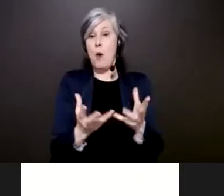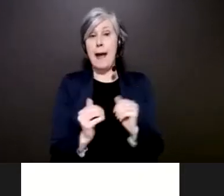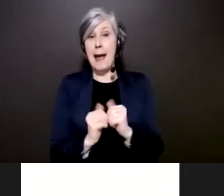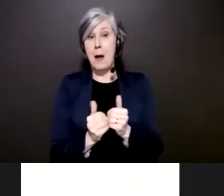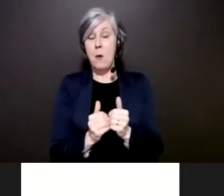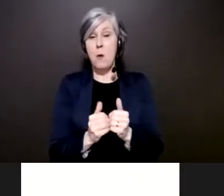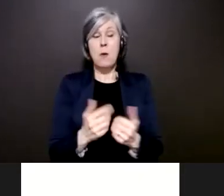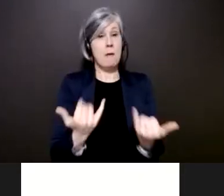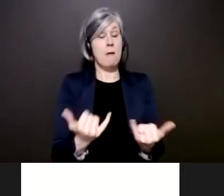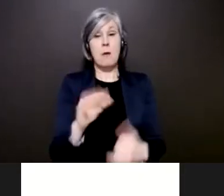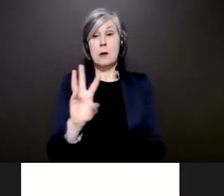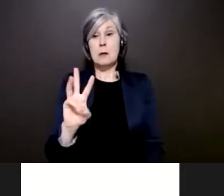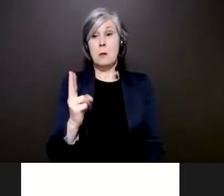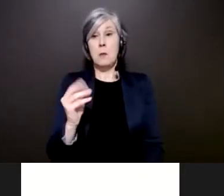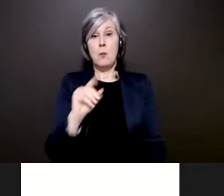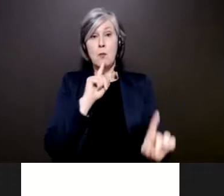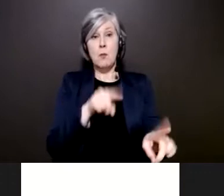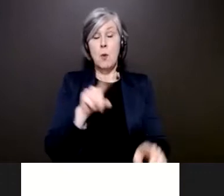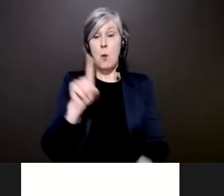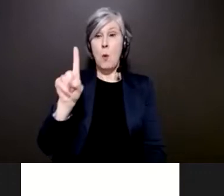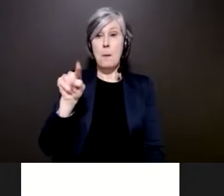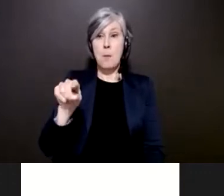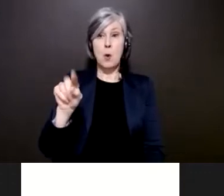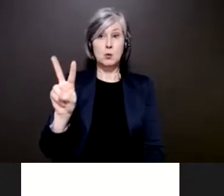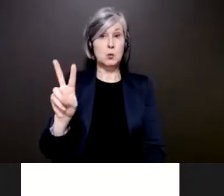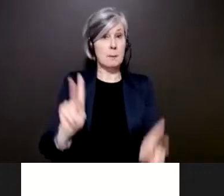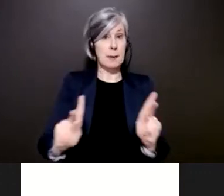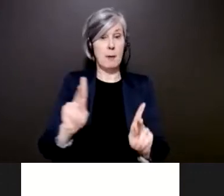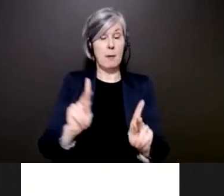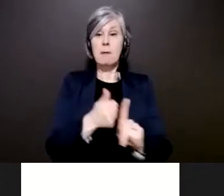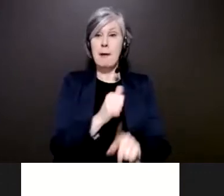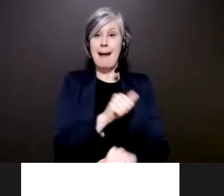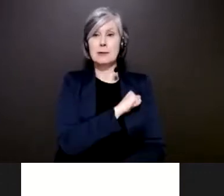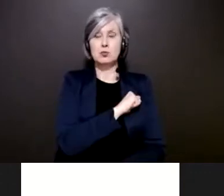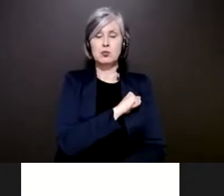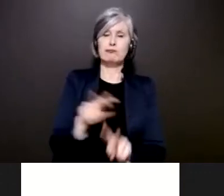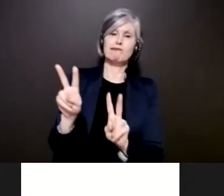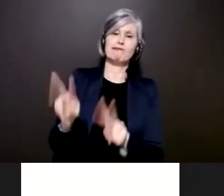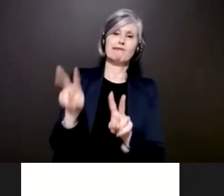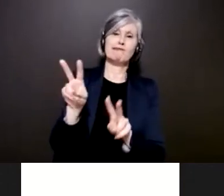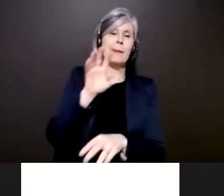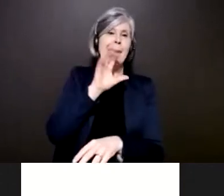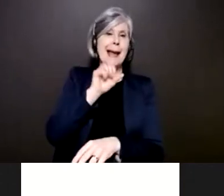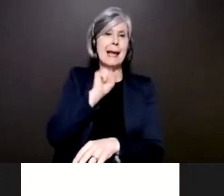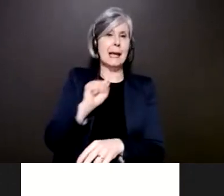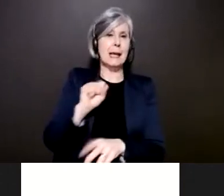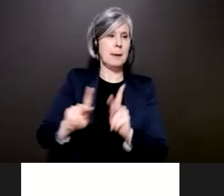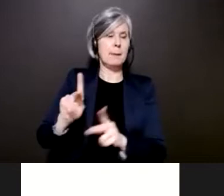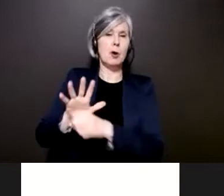ageist. As Ashton said earlier, this is not new. This has been going on for decades, but ageism has